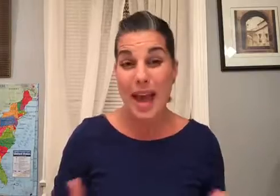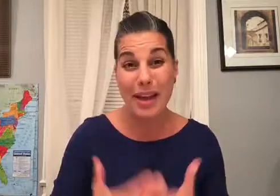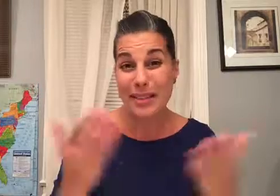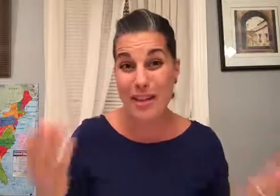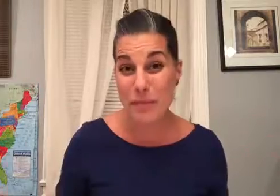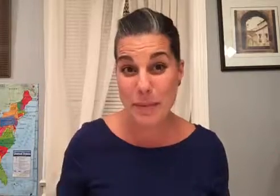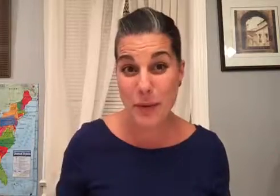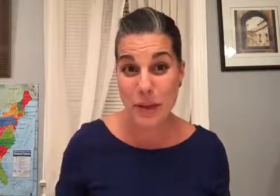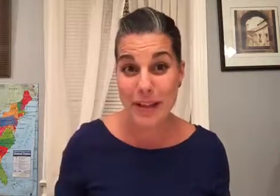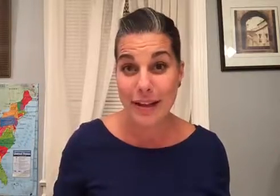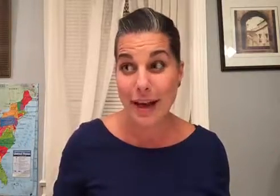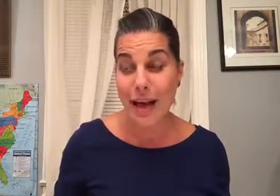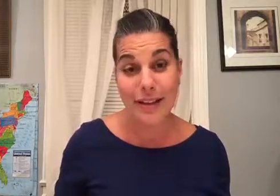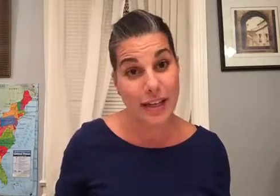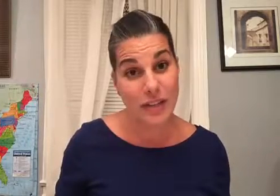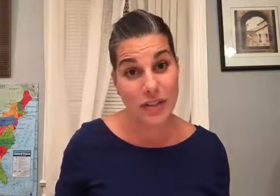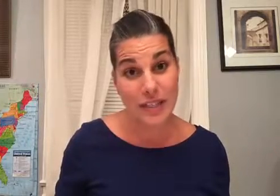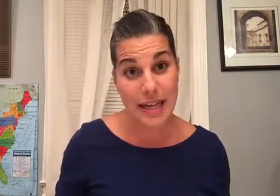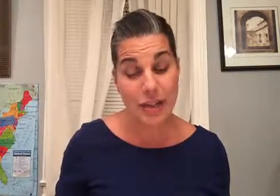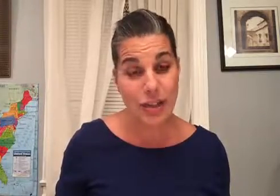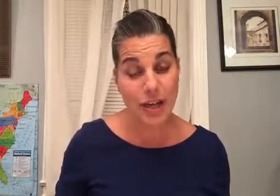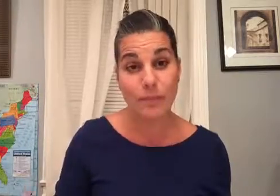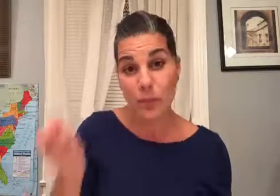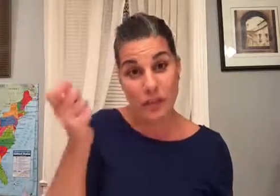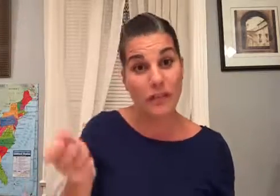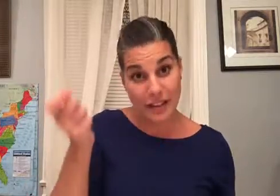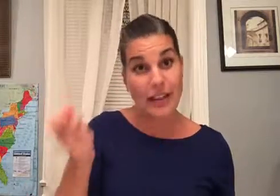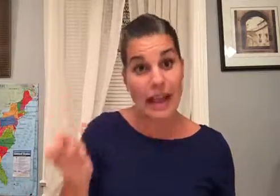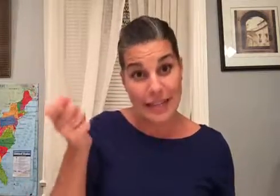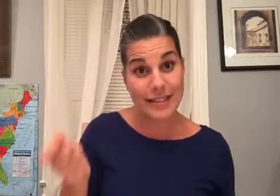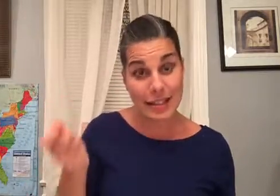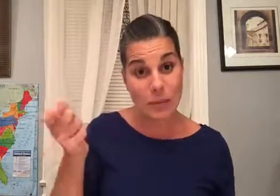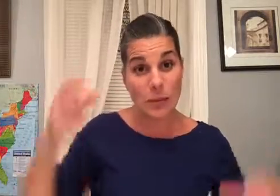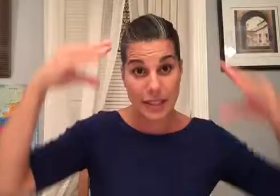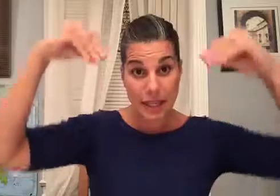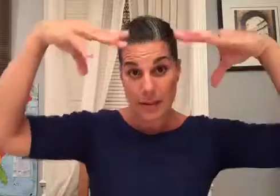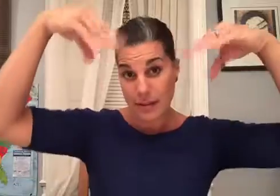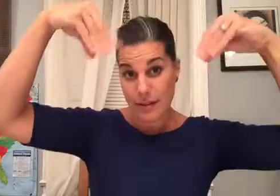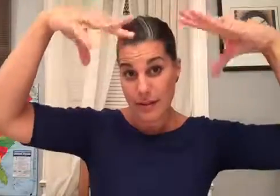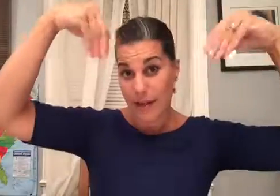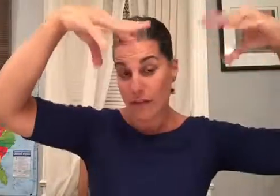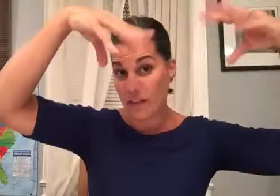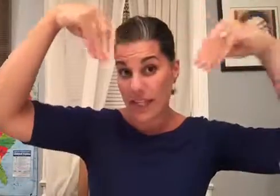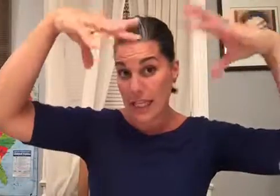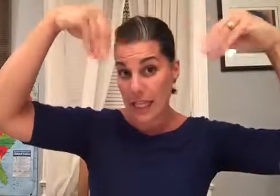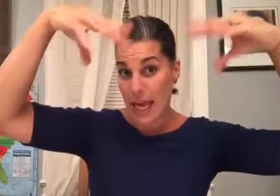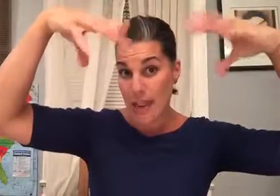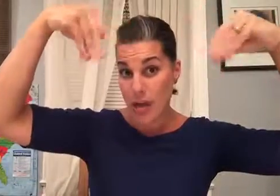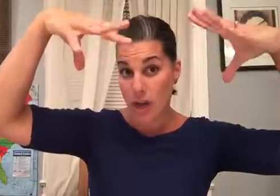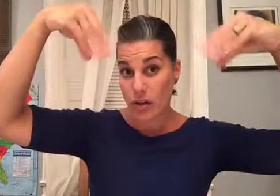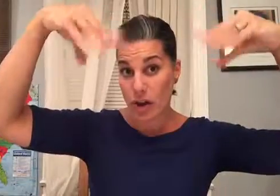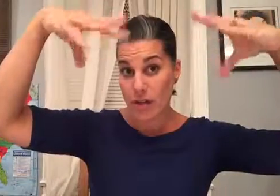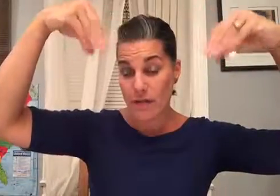How do deaf people get each other's attention? We could flick the lights. That's what we did, and this is a sign for flicking the lights on and off.